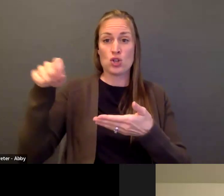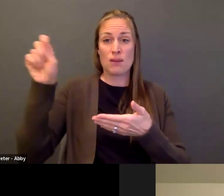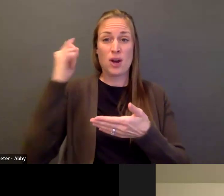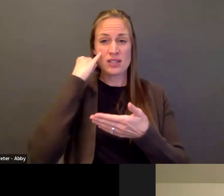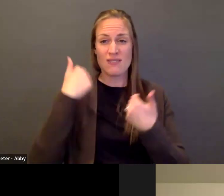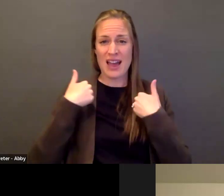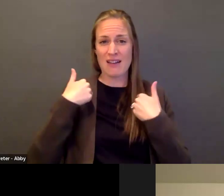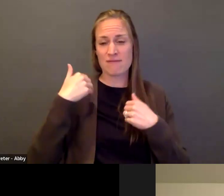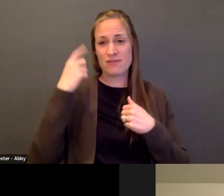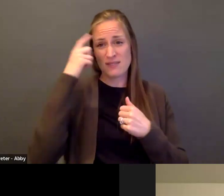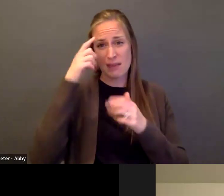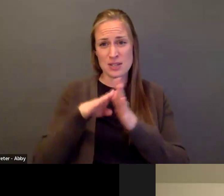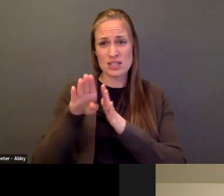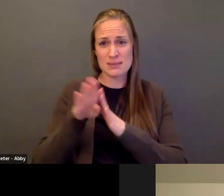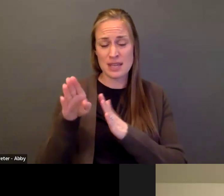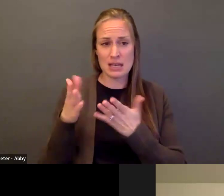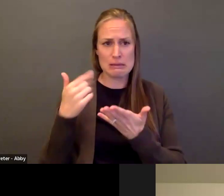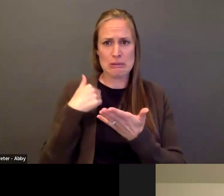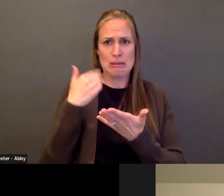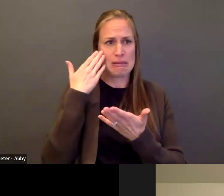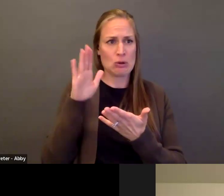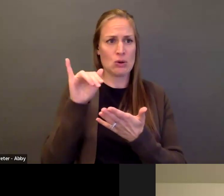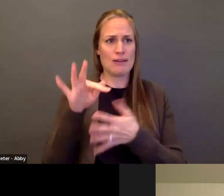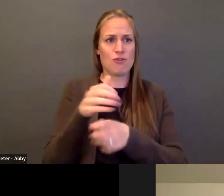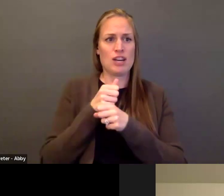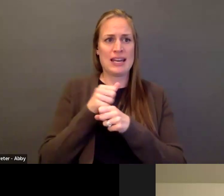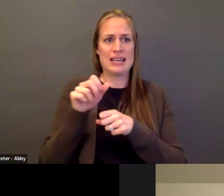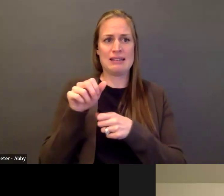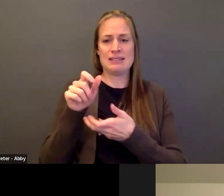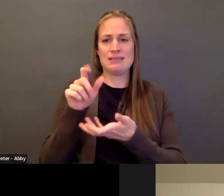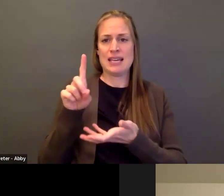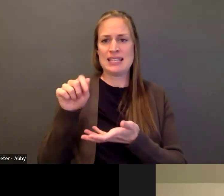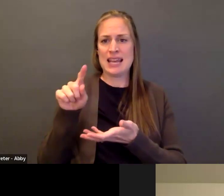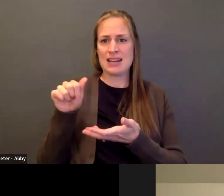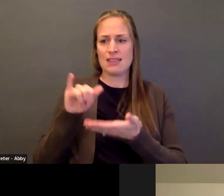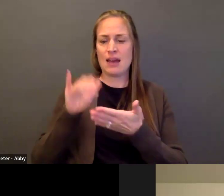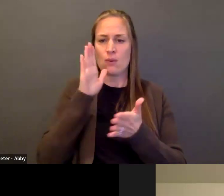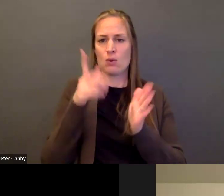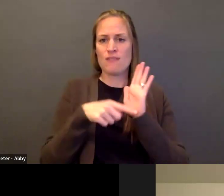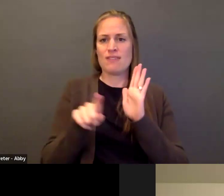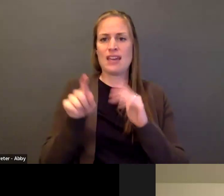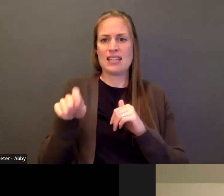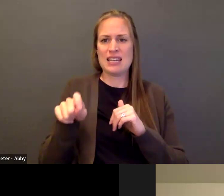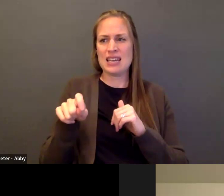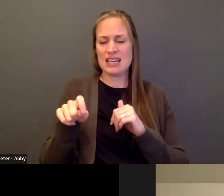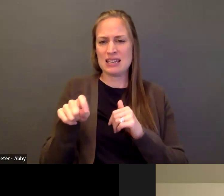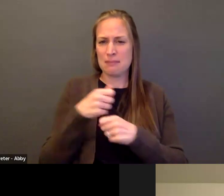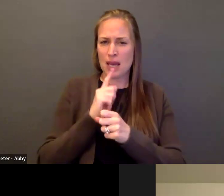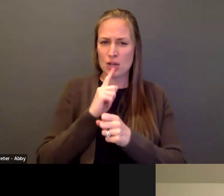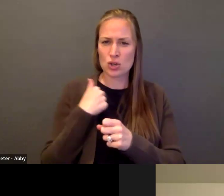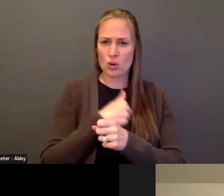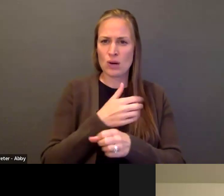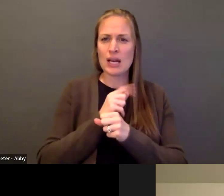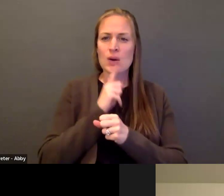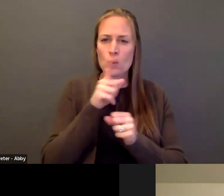data that would reflect the need for that kind of real focused care. So maybe that's the thing, maybe,